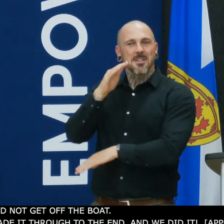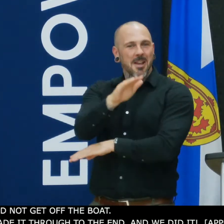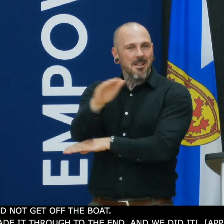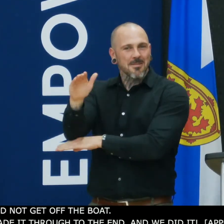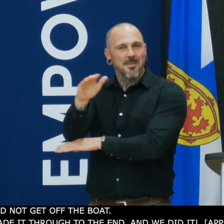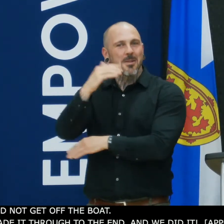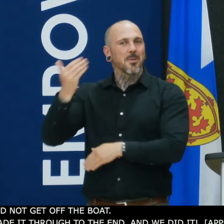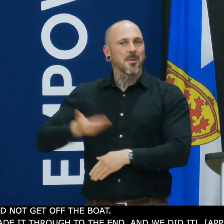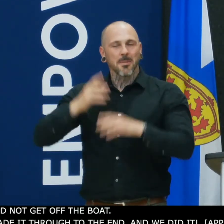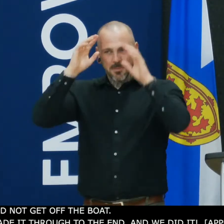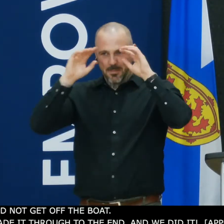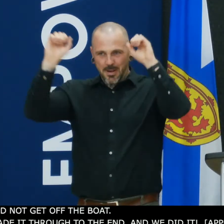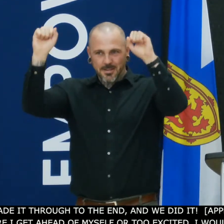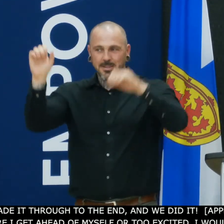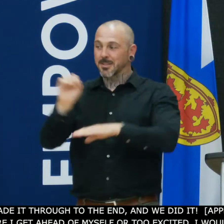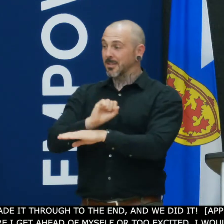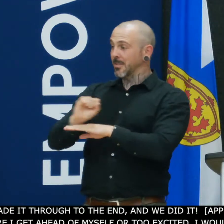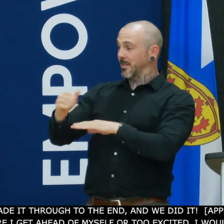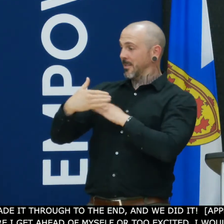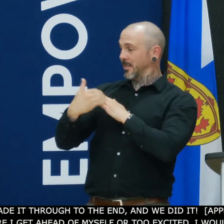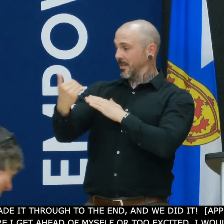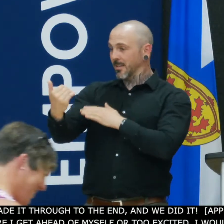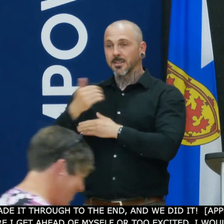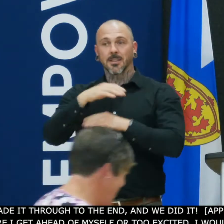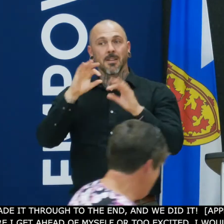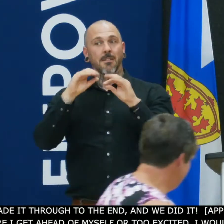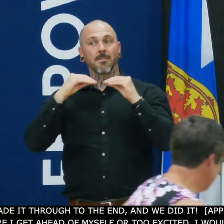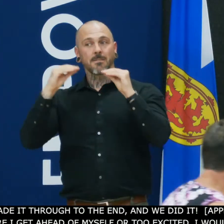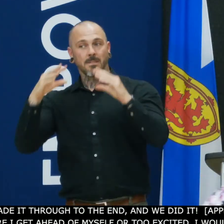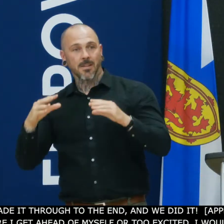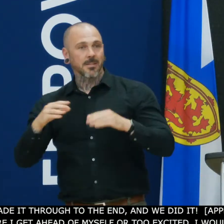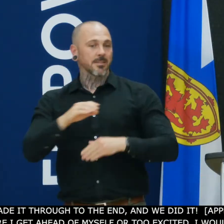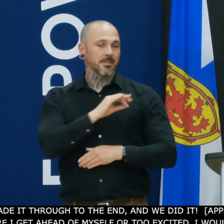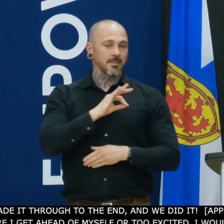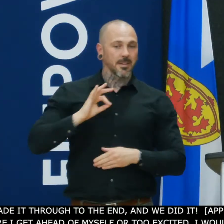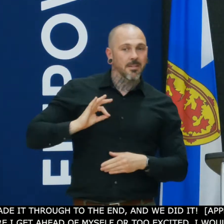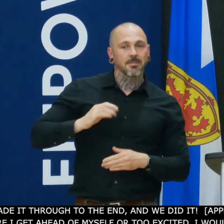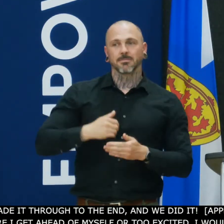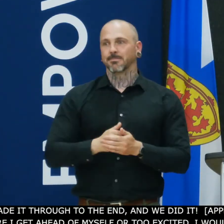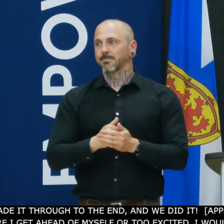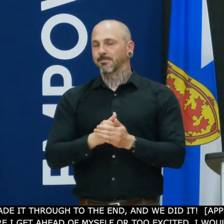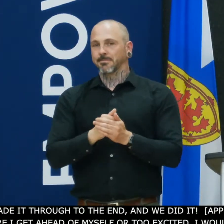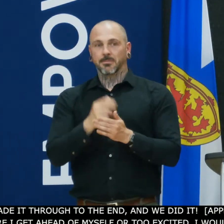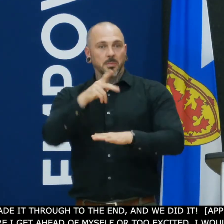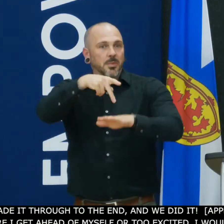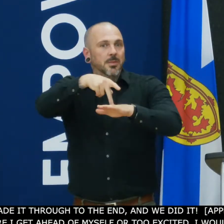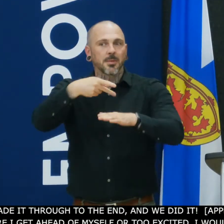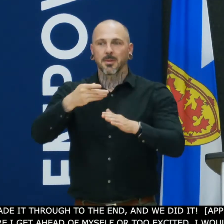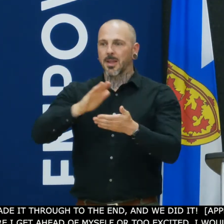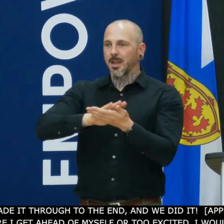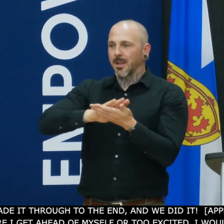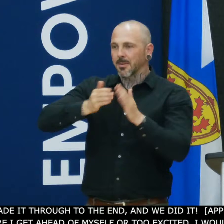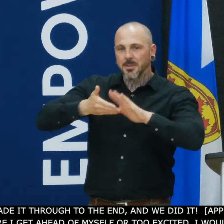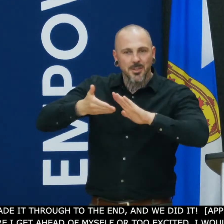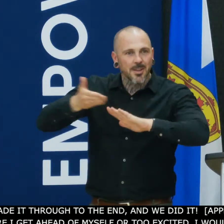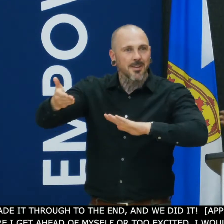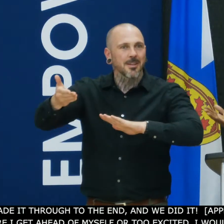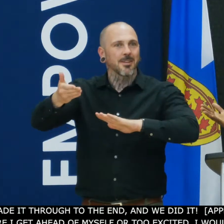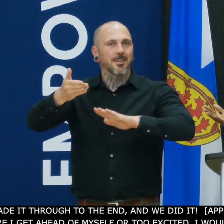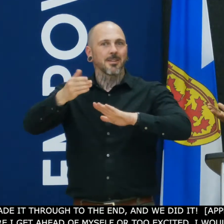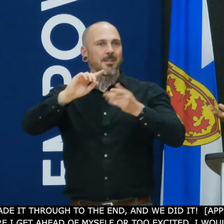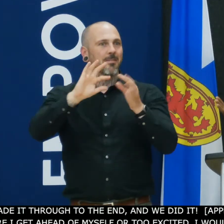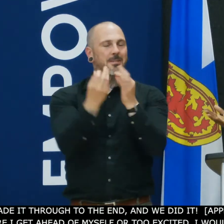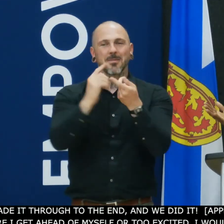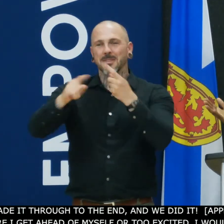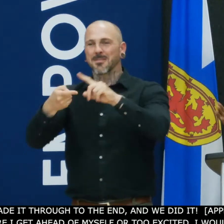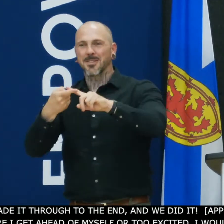guests, faculty, staff, academic chair, principal, students, family, and friends to this great